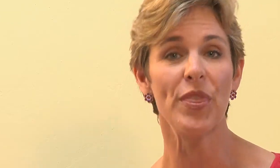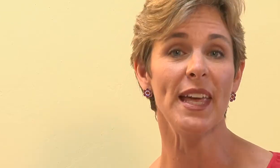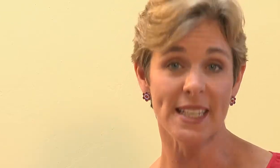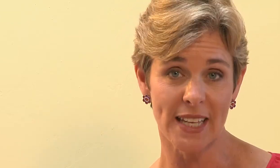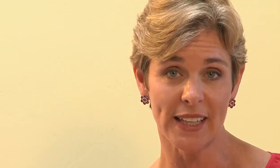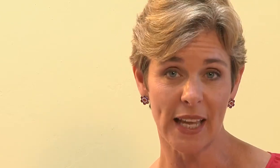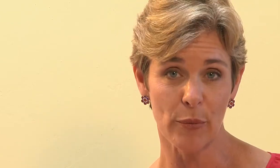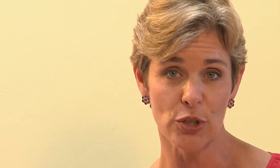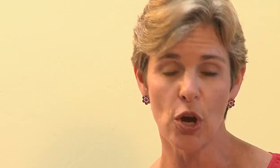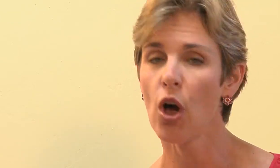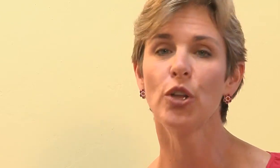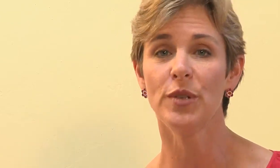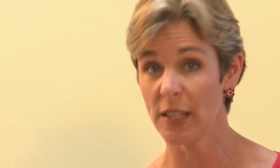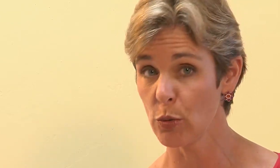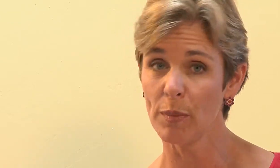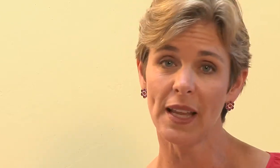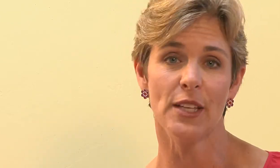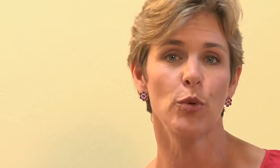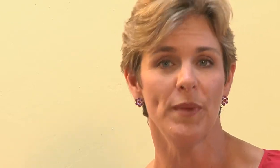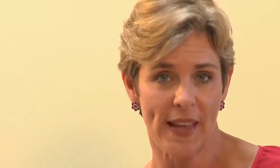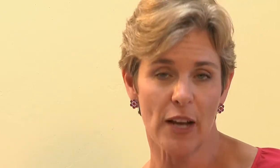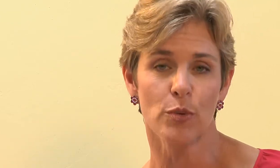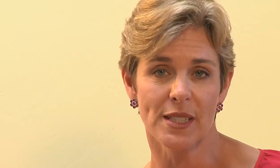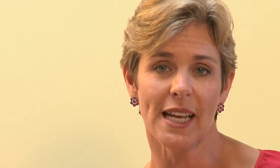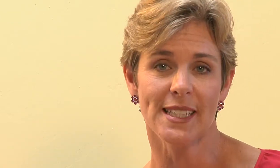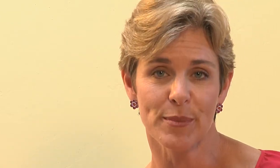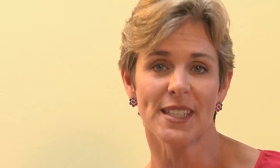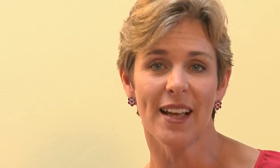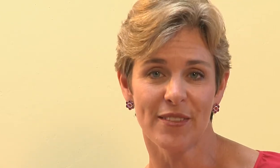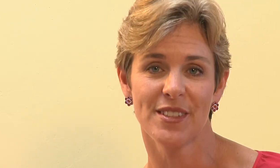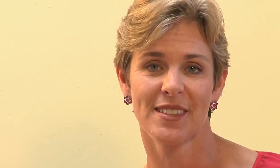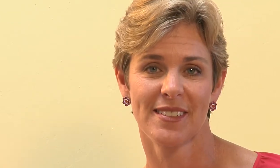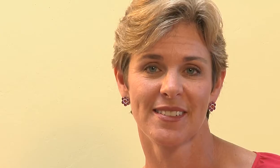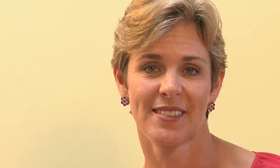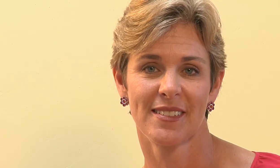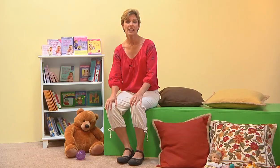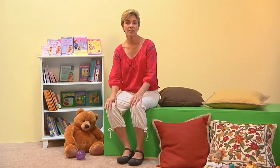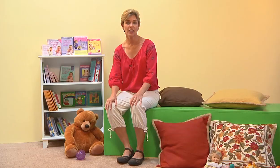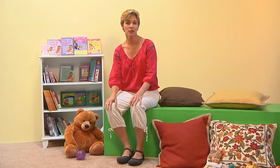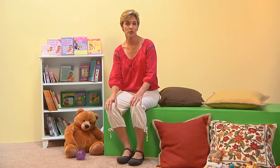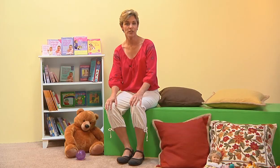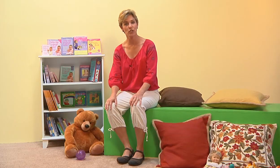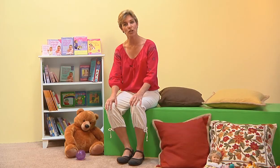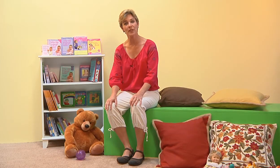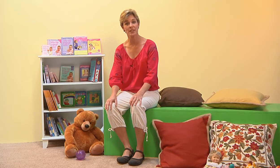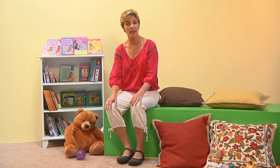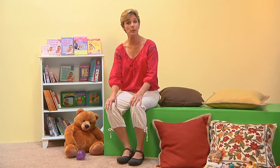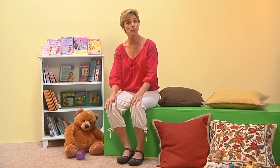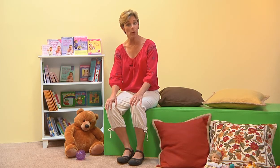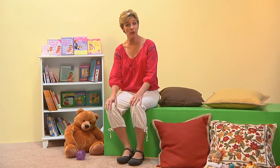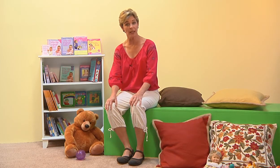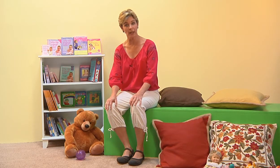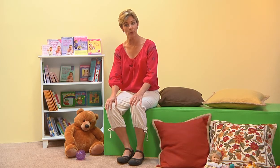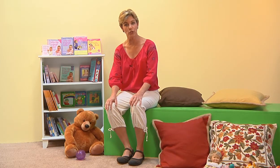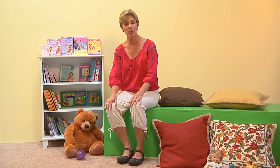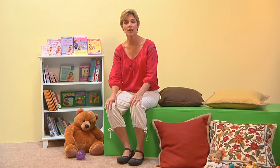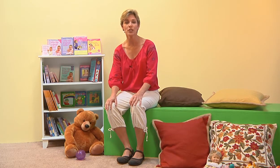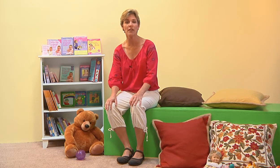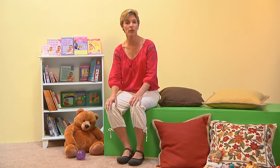any sign language. All you'd need to replace would be the actual signs themselves. Even countries that share the same spoken language each have their